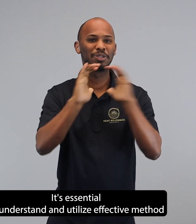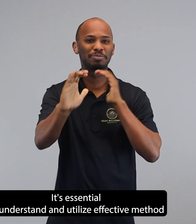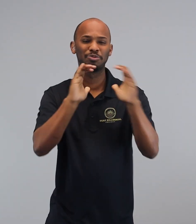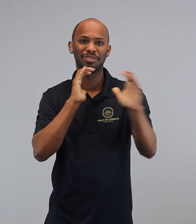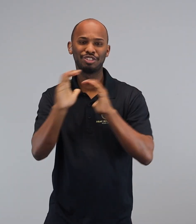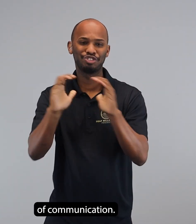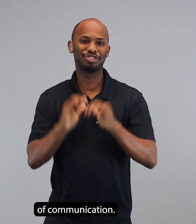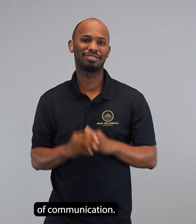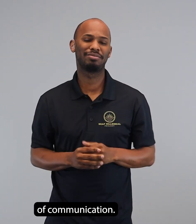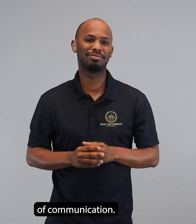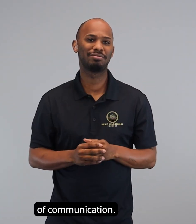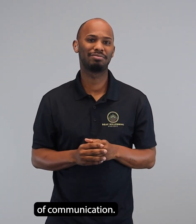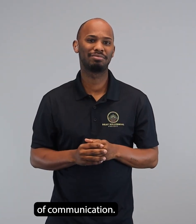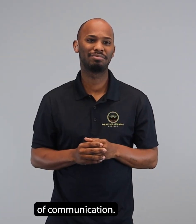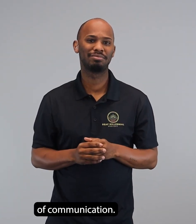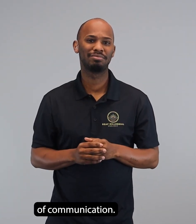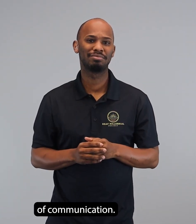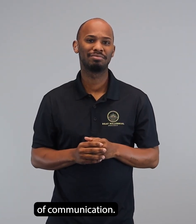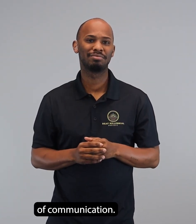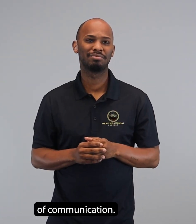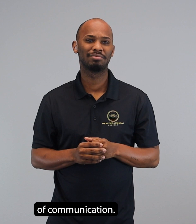methods of communication.